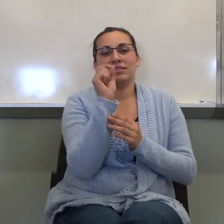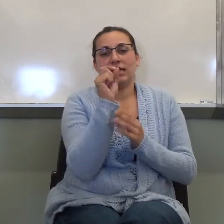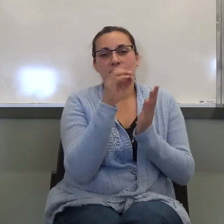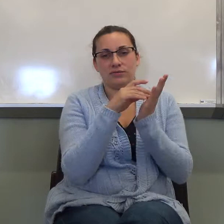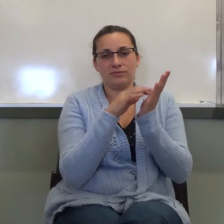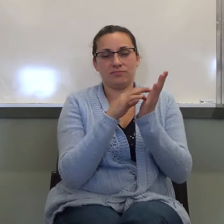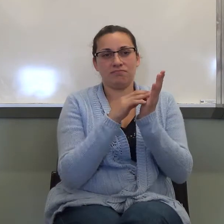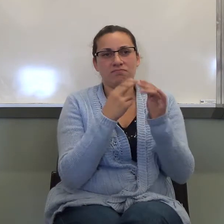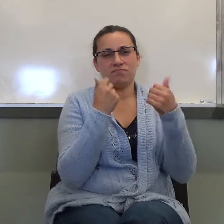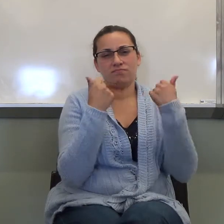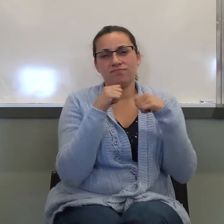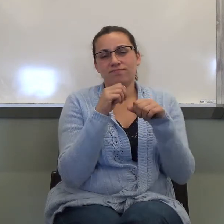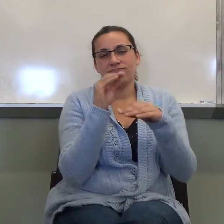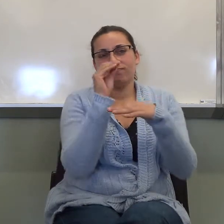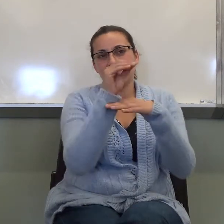with it. Suppose we have